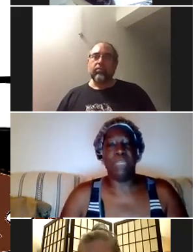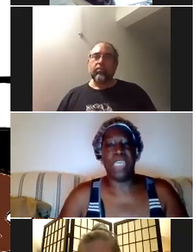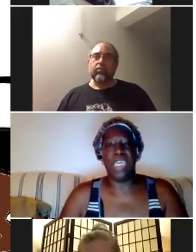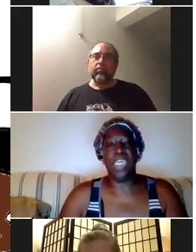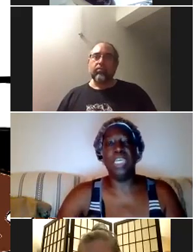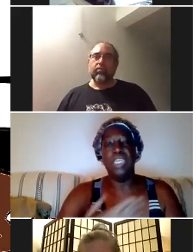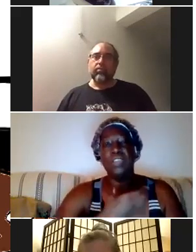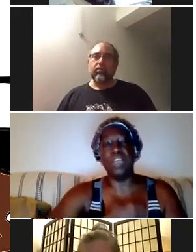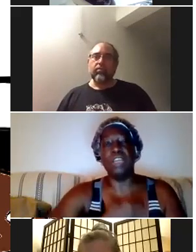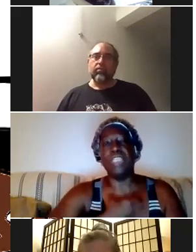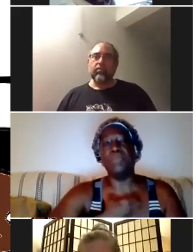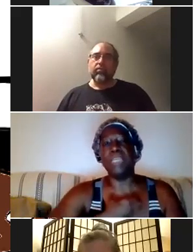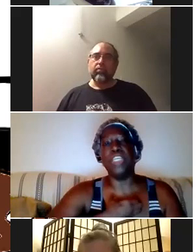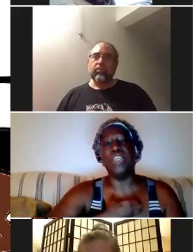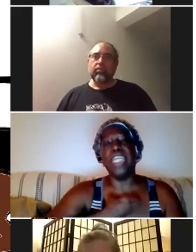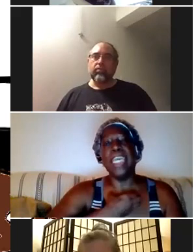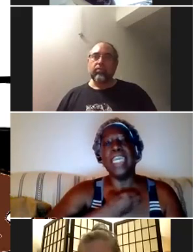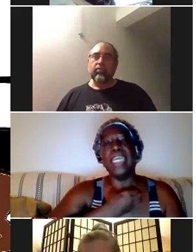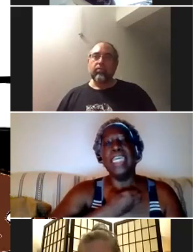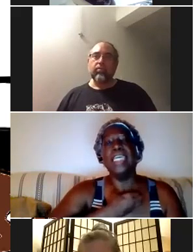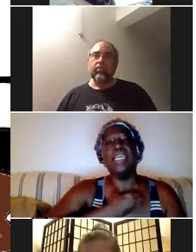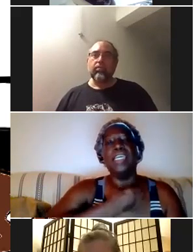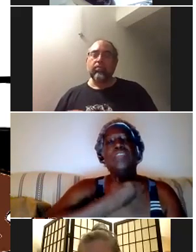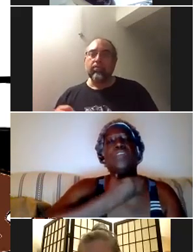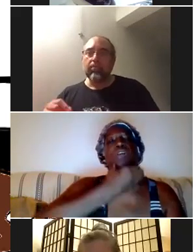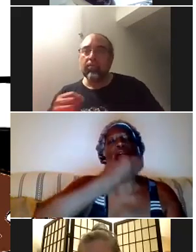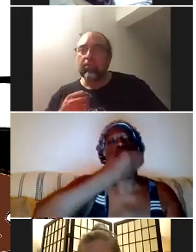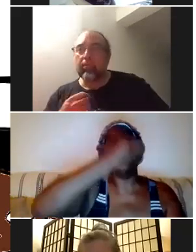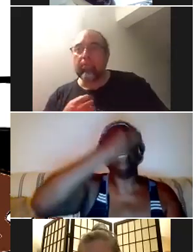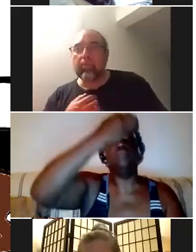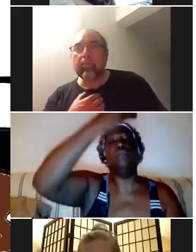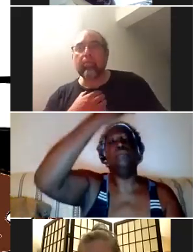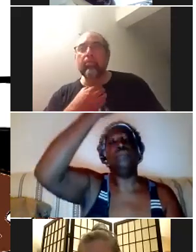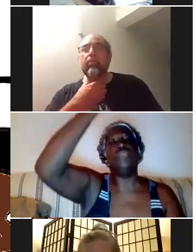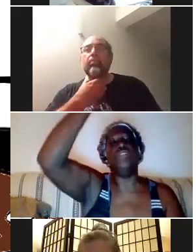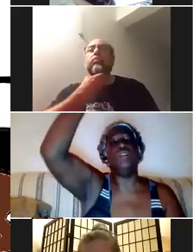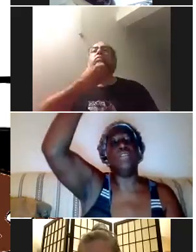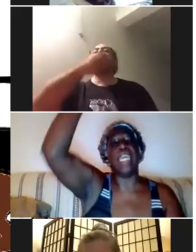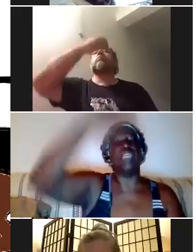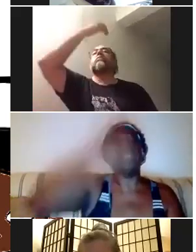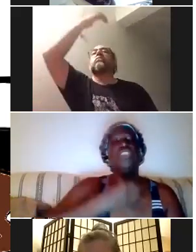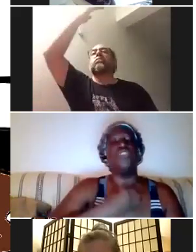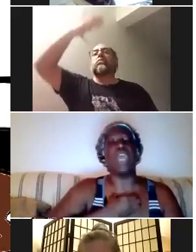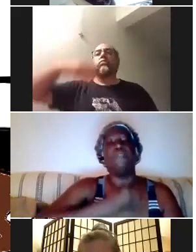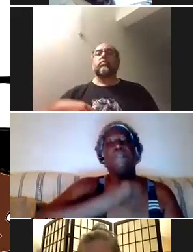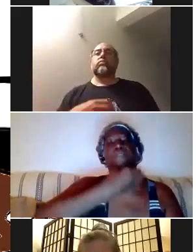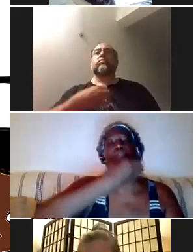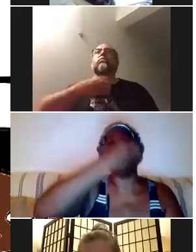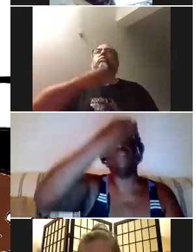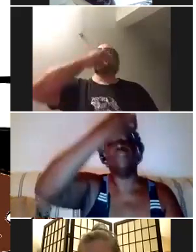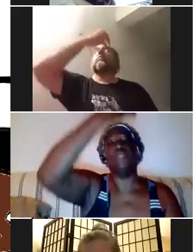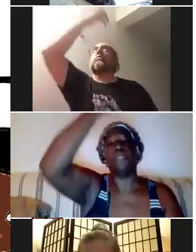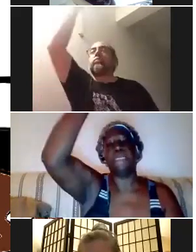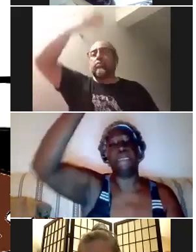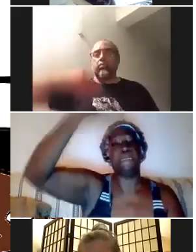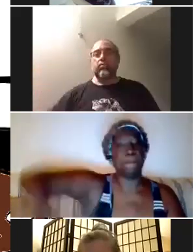Giraffe would be, you start off at the bottom of your neck and you go all the way up. Long neck. Giraffe.